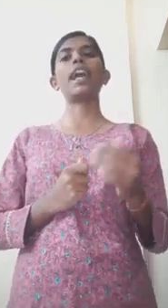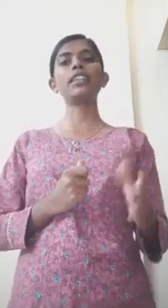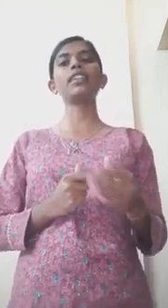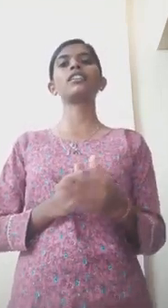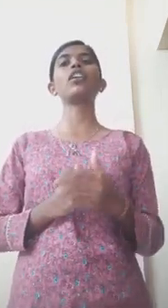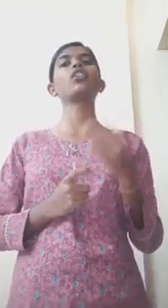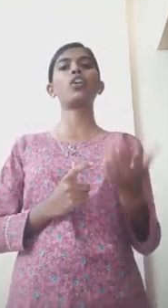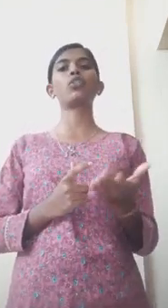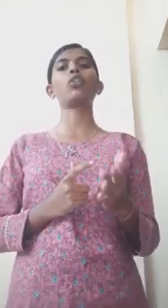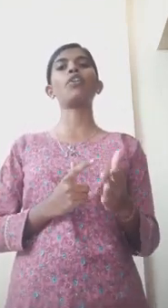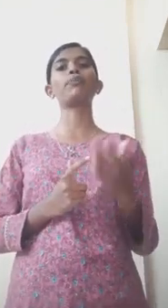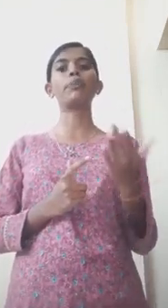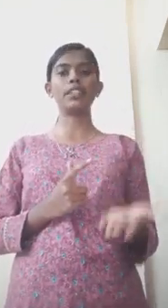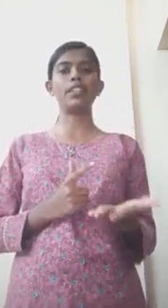ninth is the control of breathing.